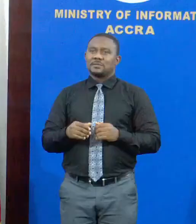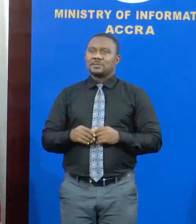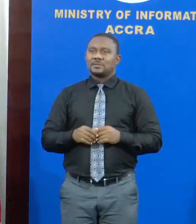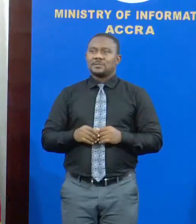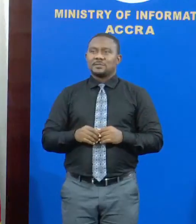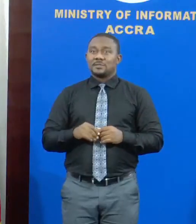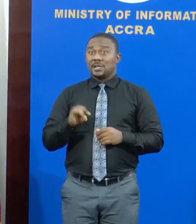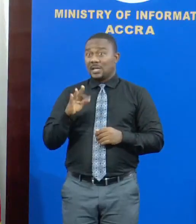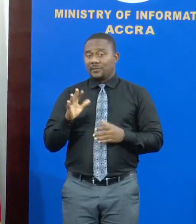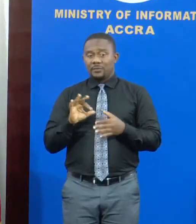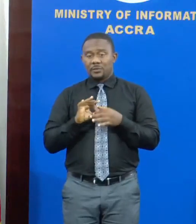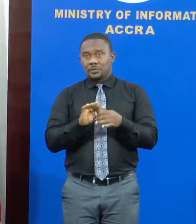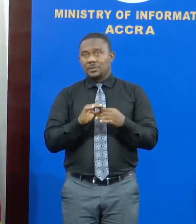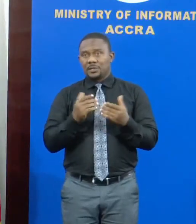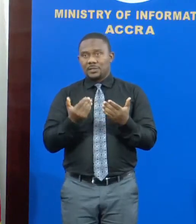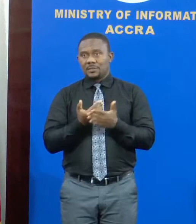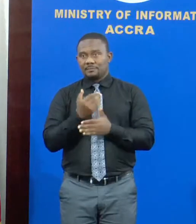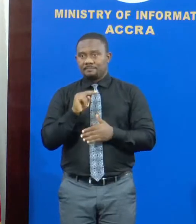enrolling onto this new platform.